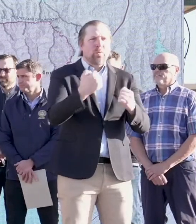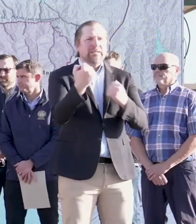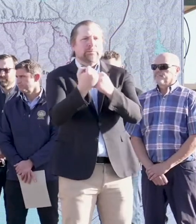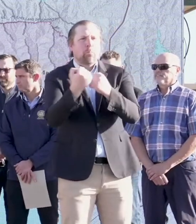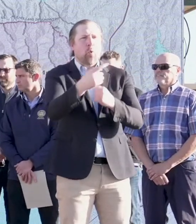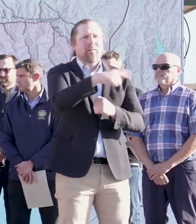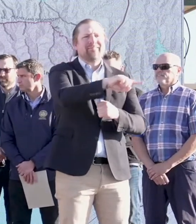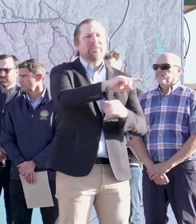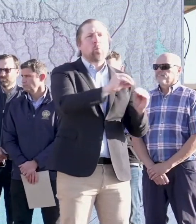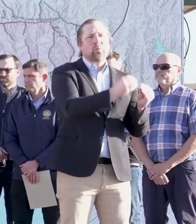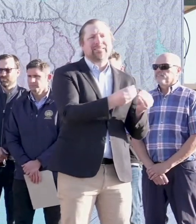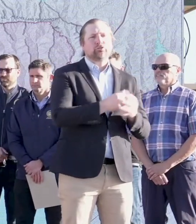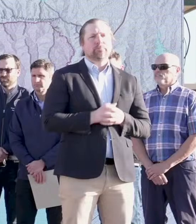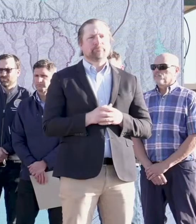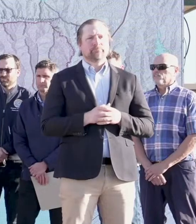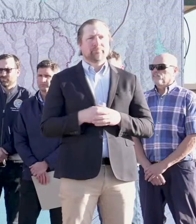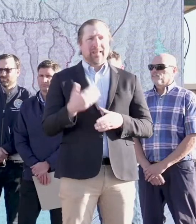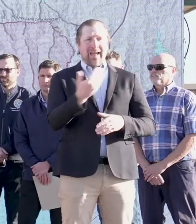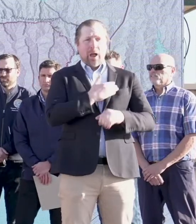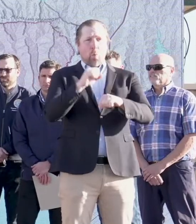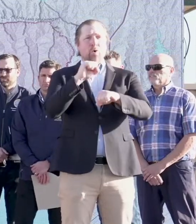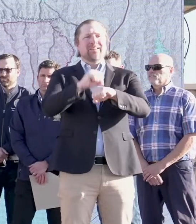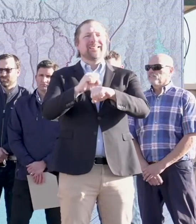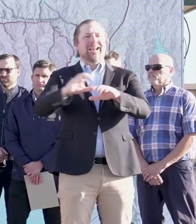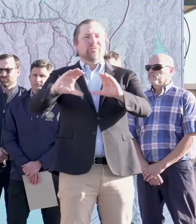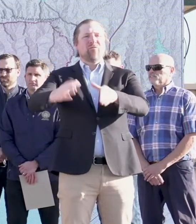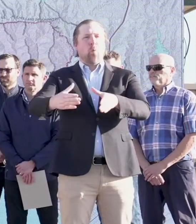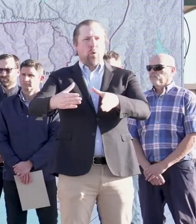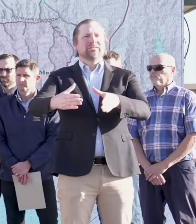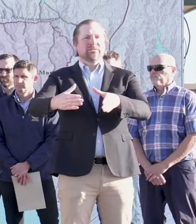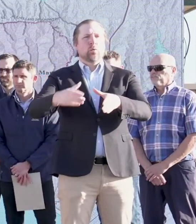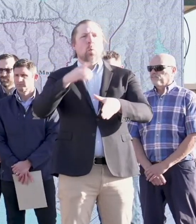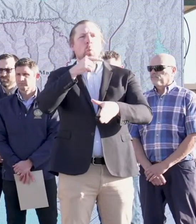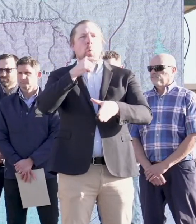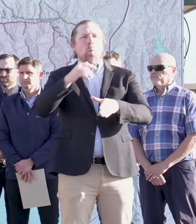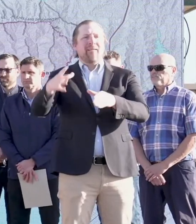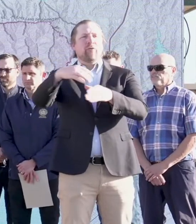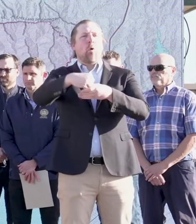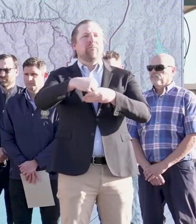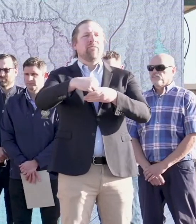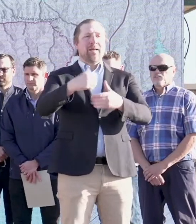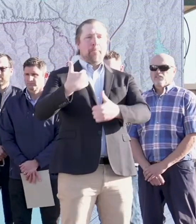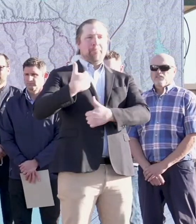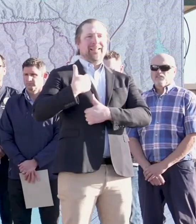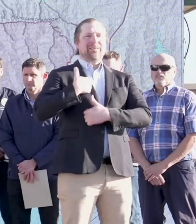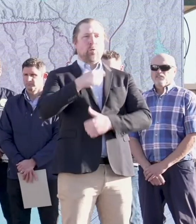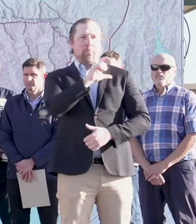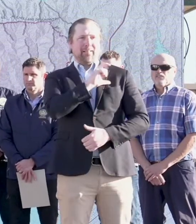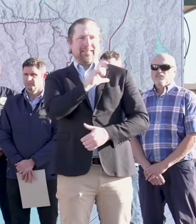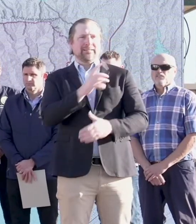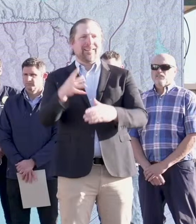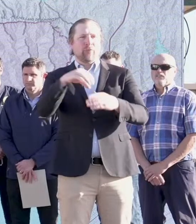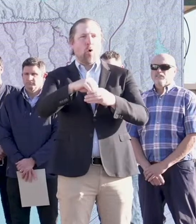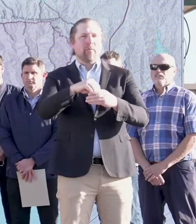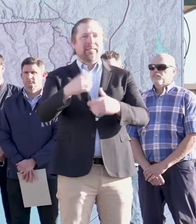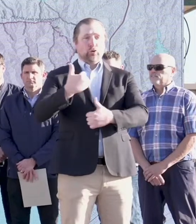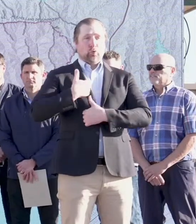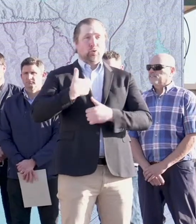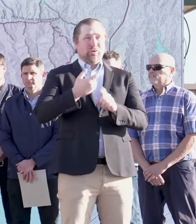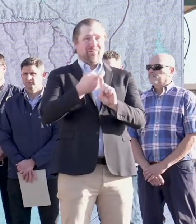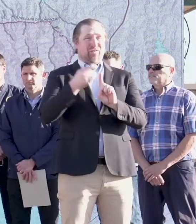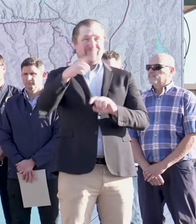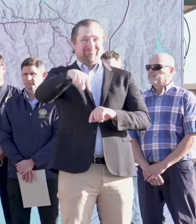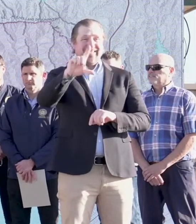organizations. The task forces comprise primarily of military police officers. These soldiers come from your